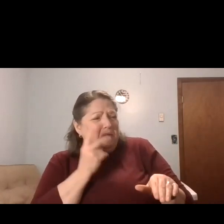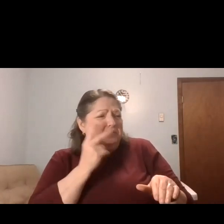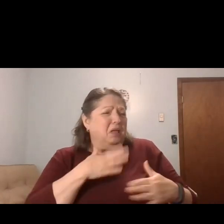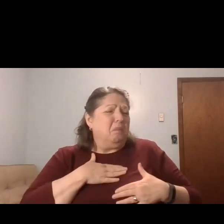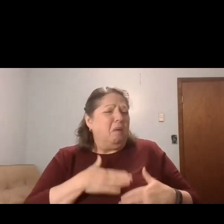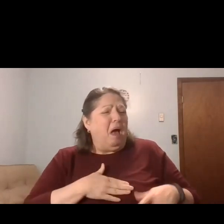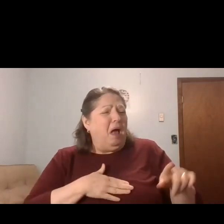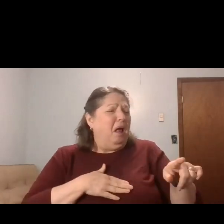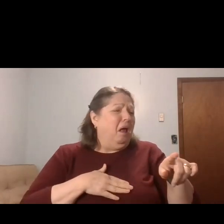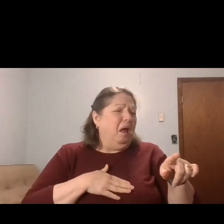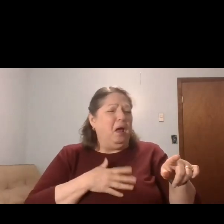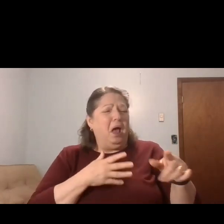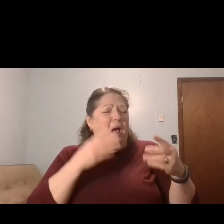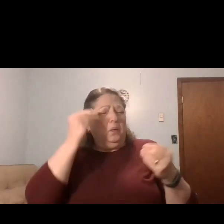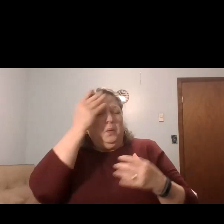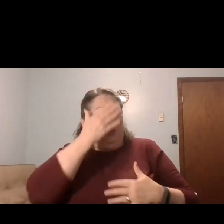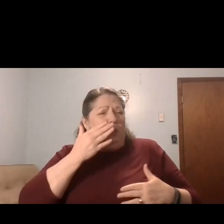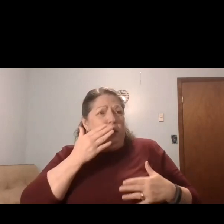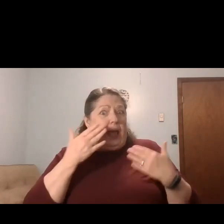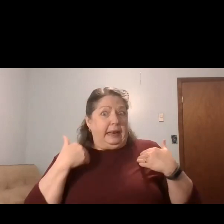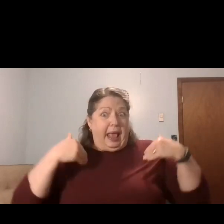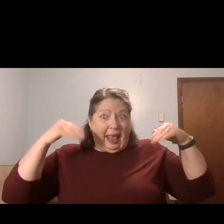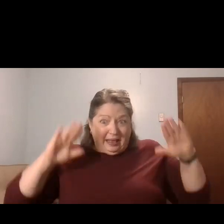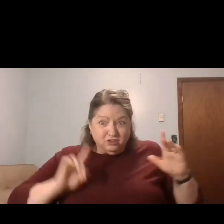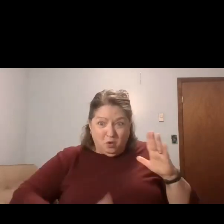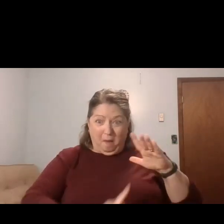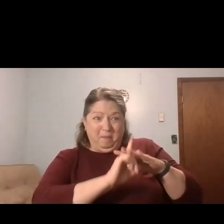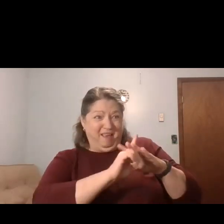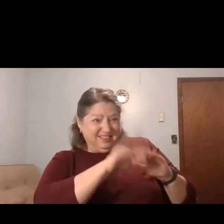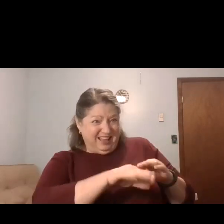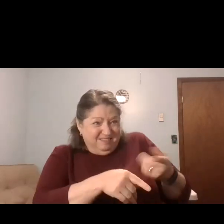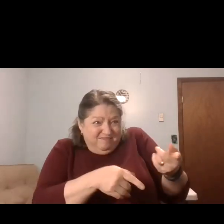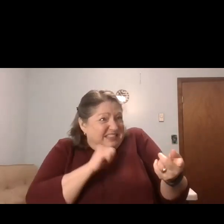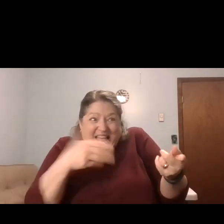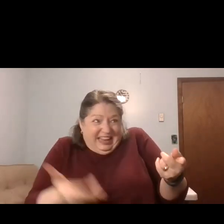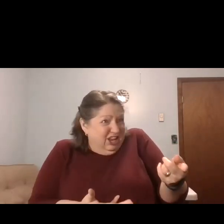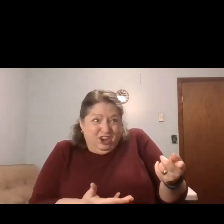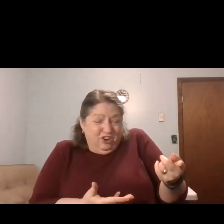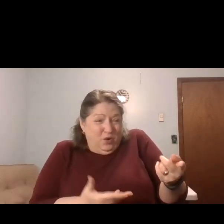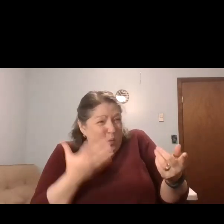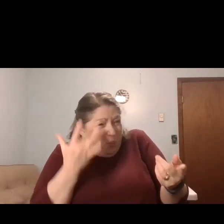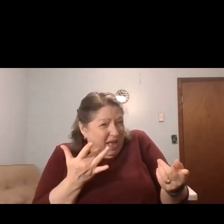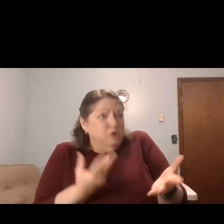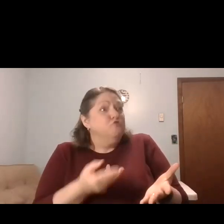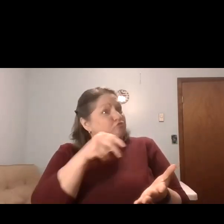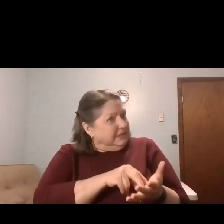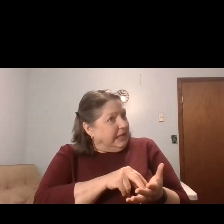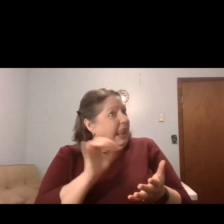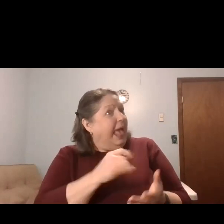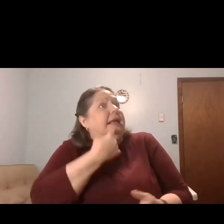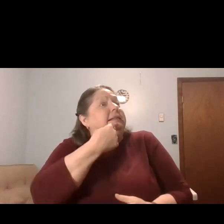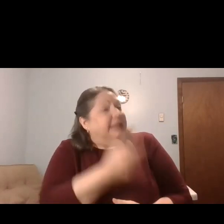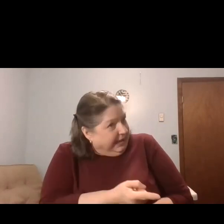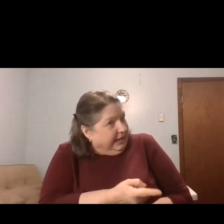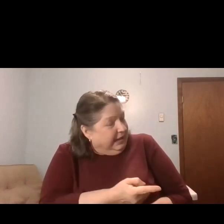and embalm it, and an angel appears to them and says to them, he is not here. He has risen just as he said. Come and see